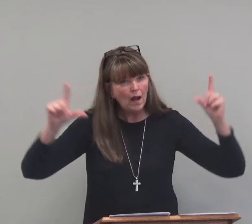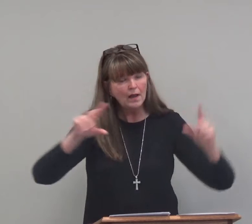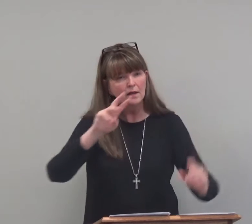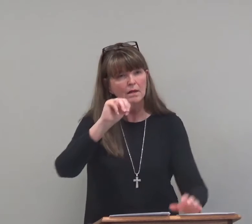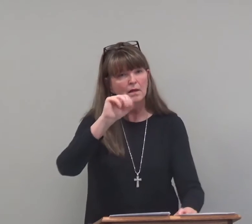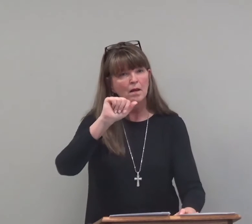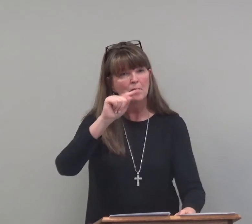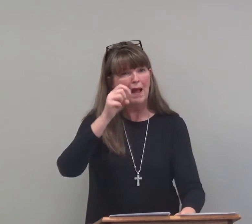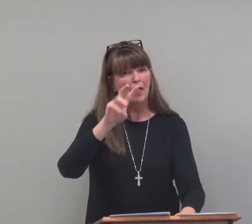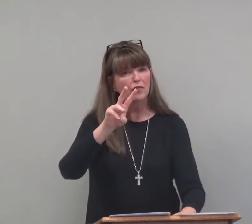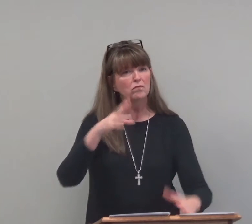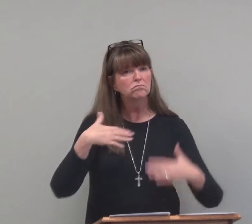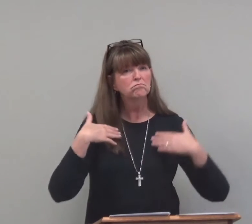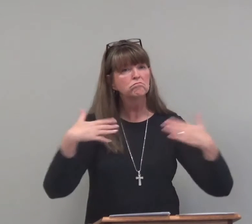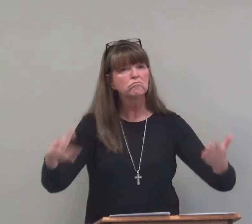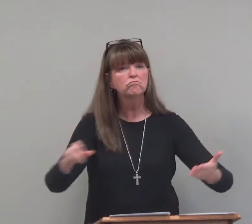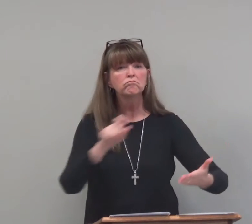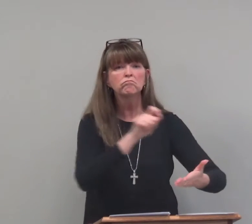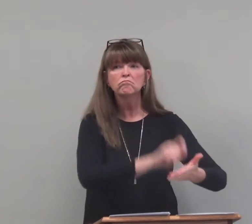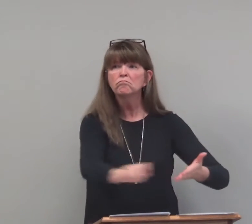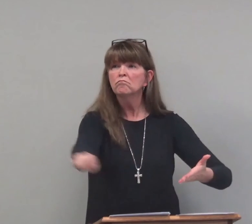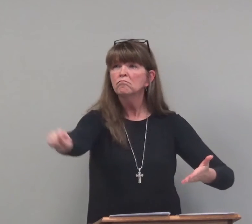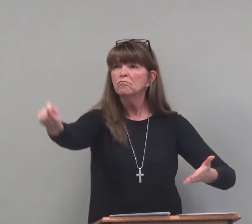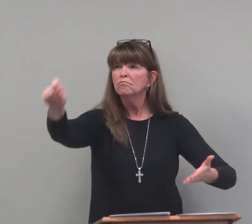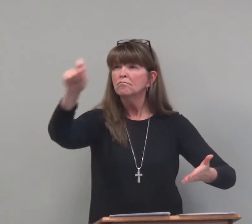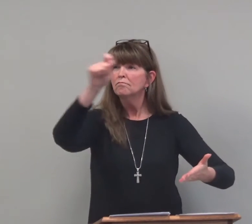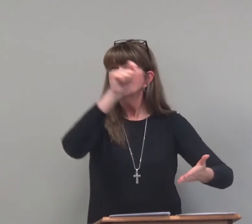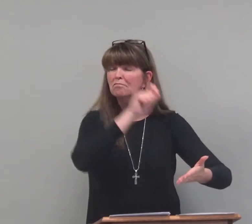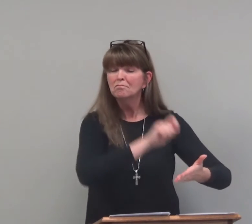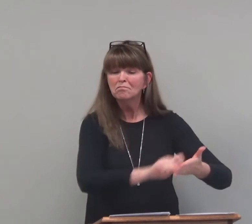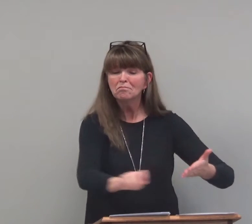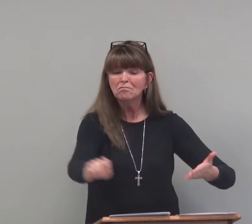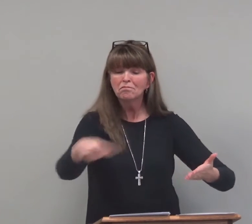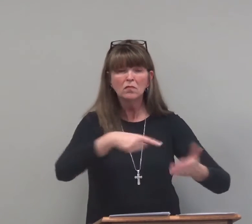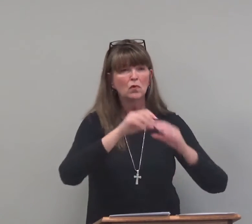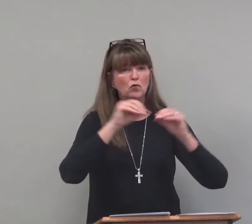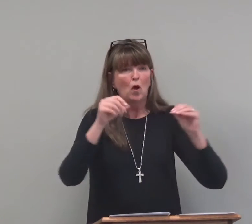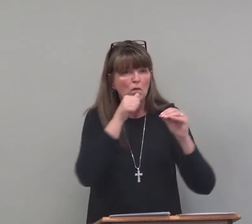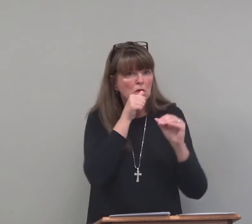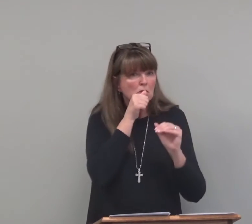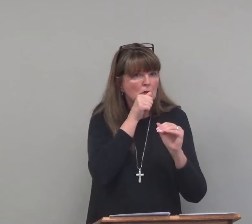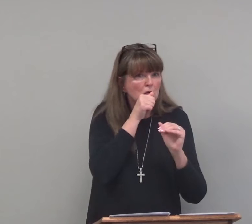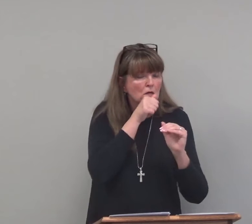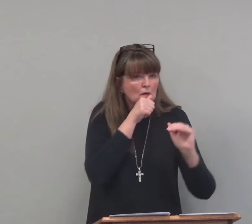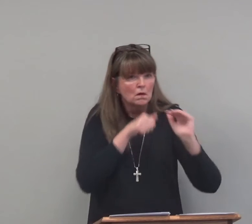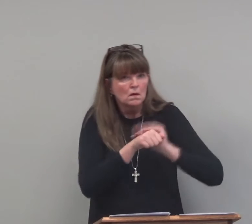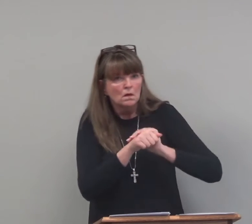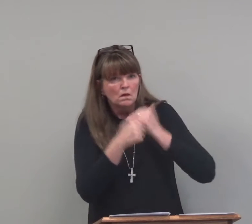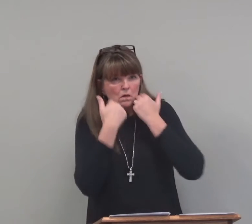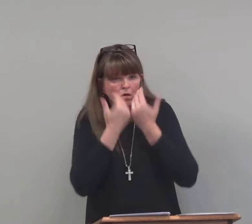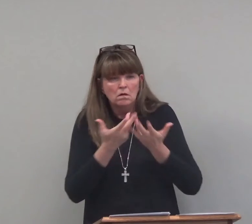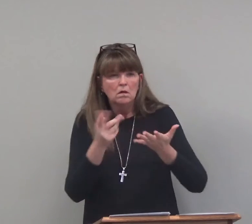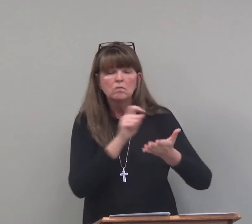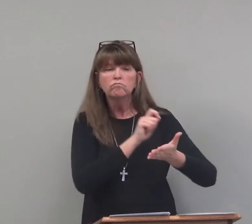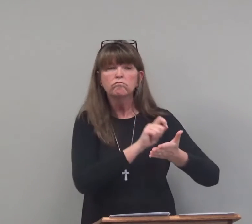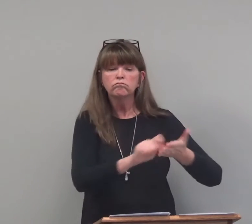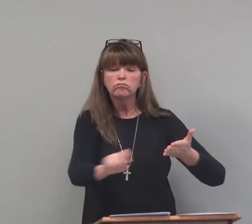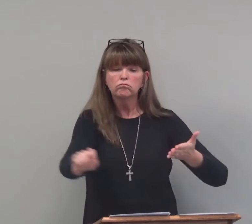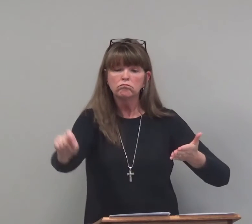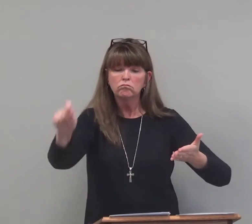messy. You know, and I was surprised that Matthew went ahead and just wrote this all out. He didn't hold anything